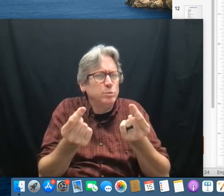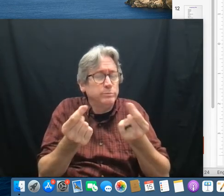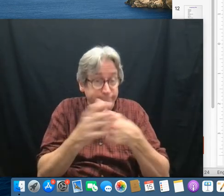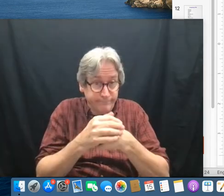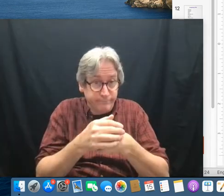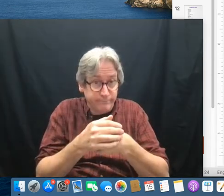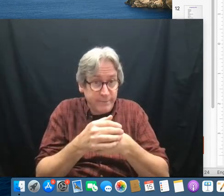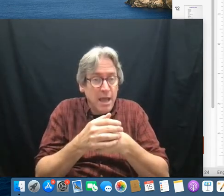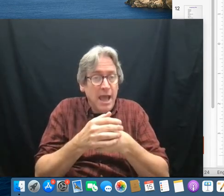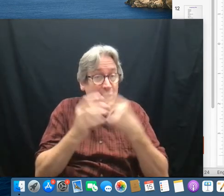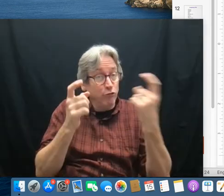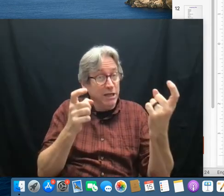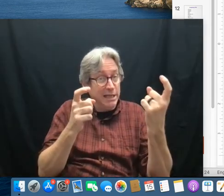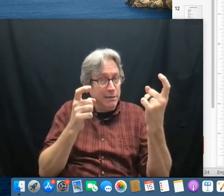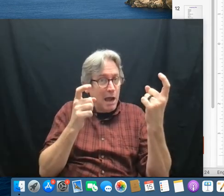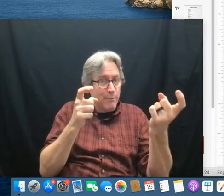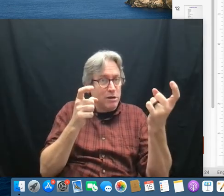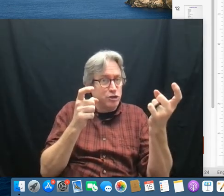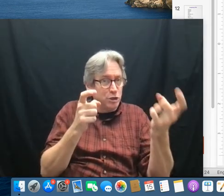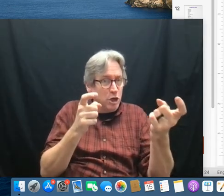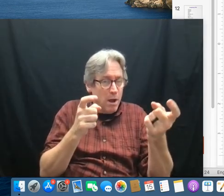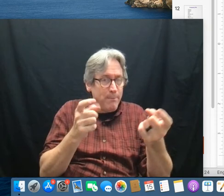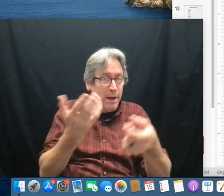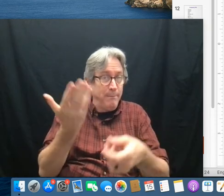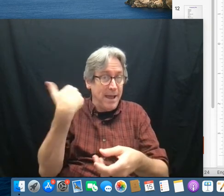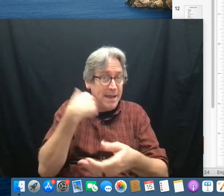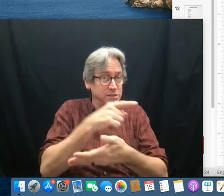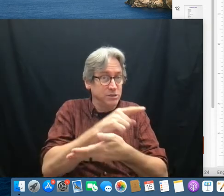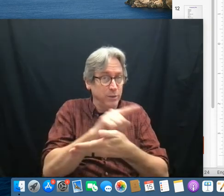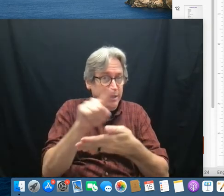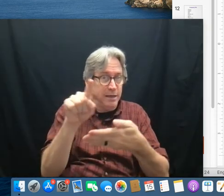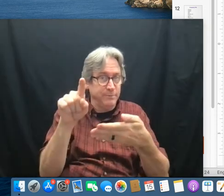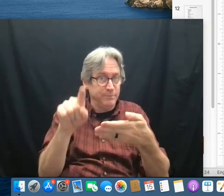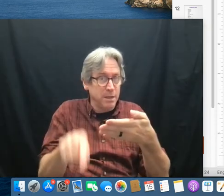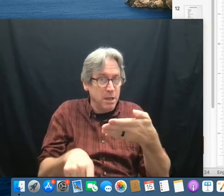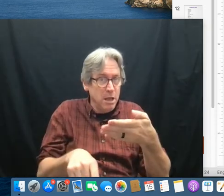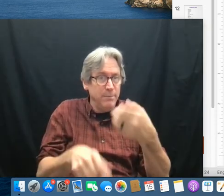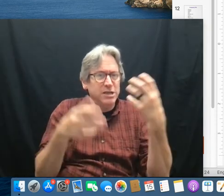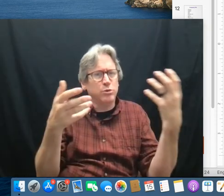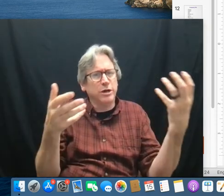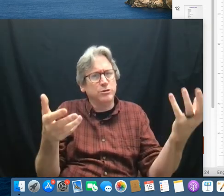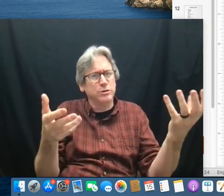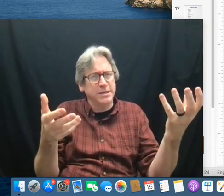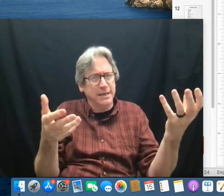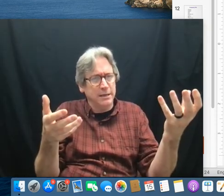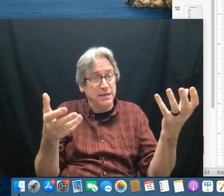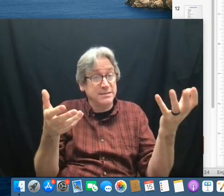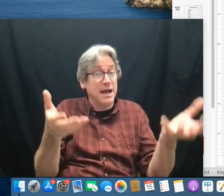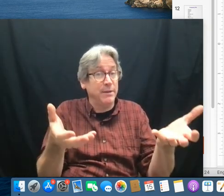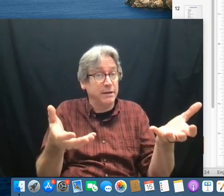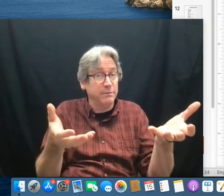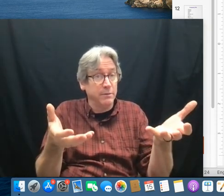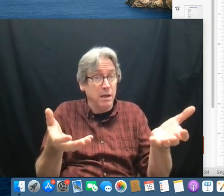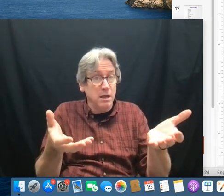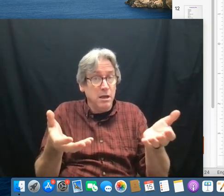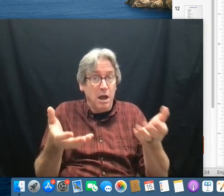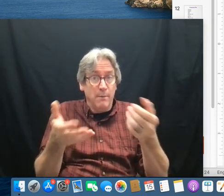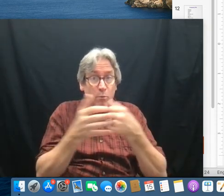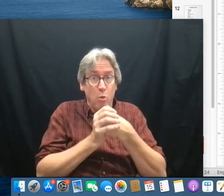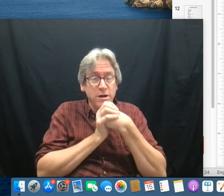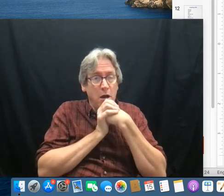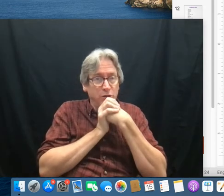at the end. So the best way of signing it is past weekend, what'd you do?